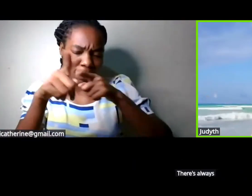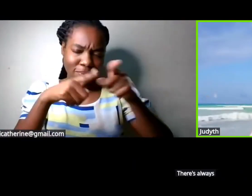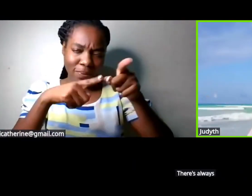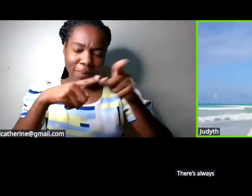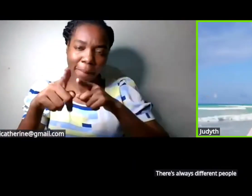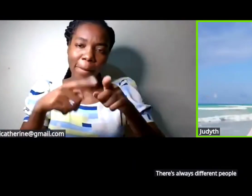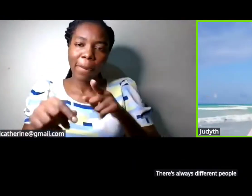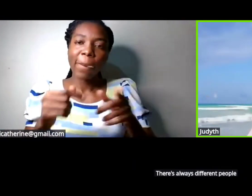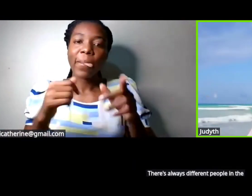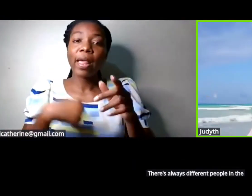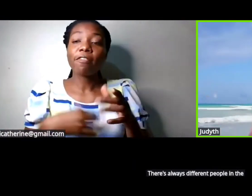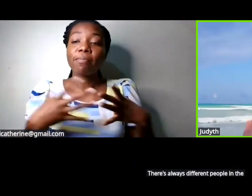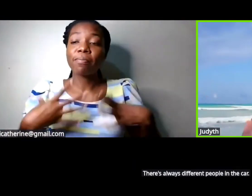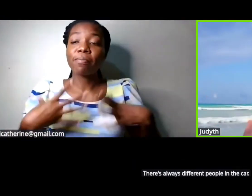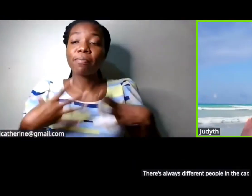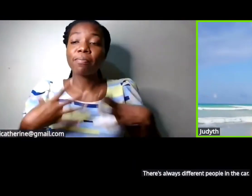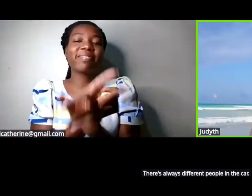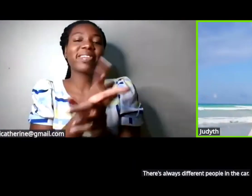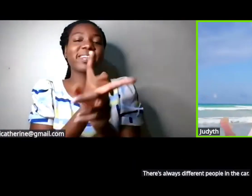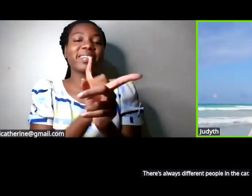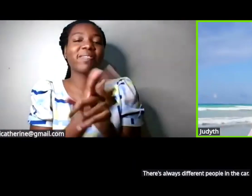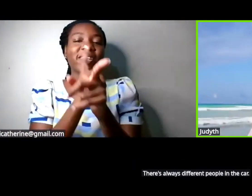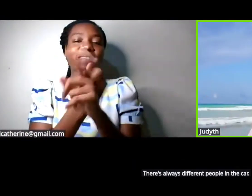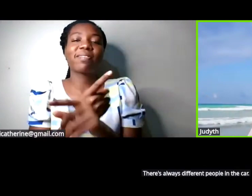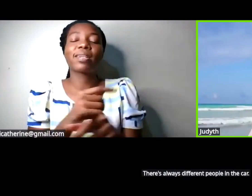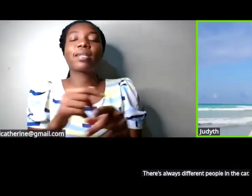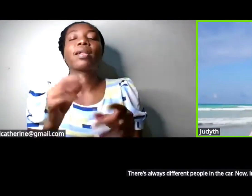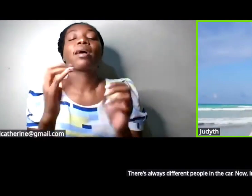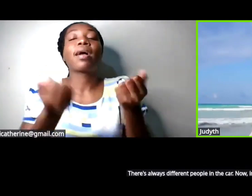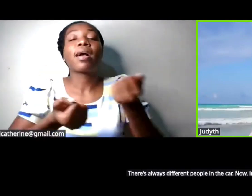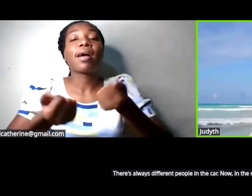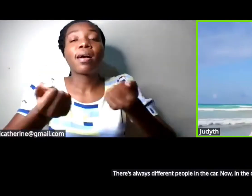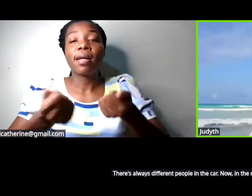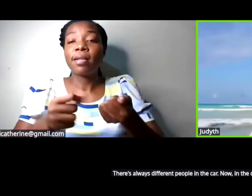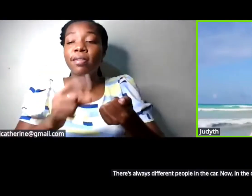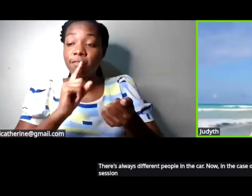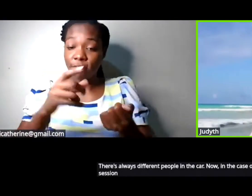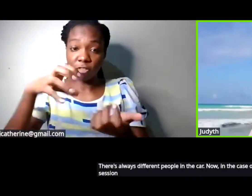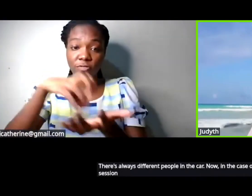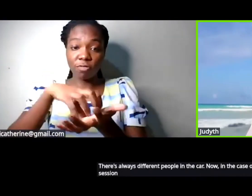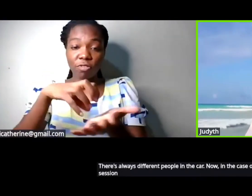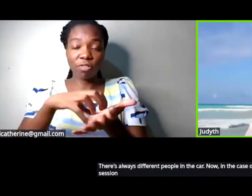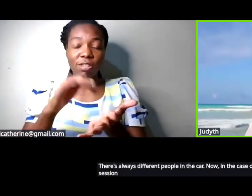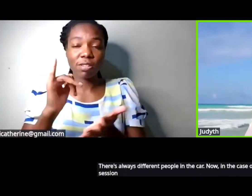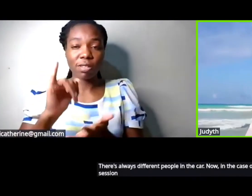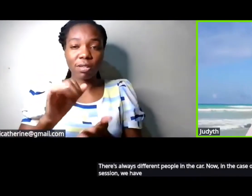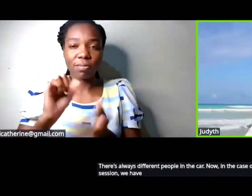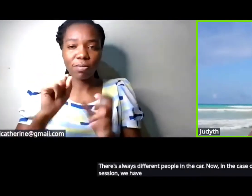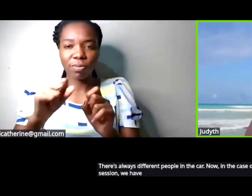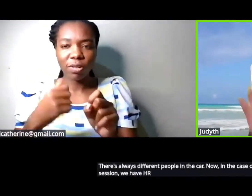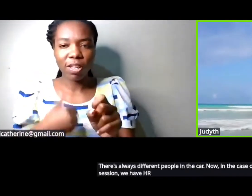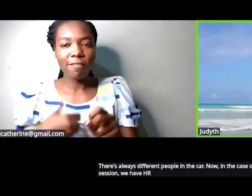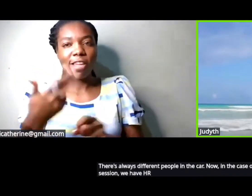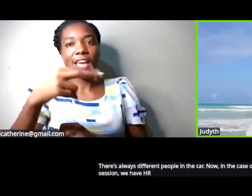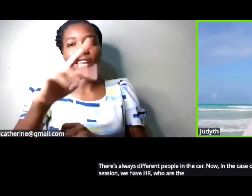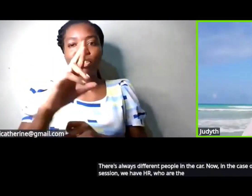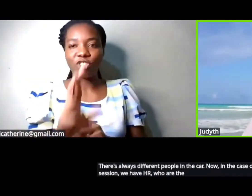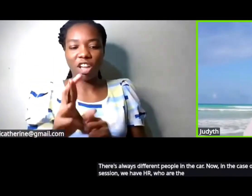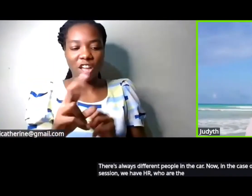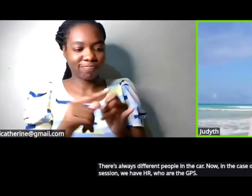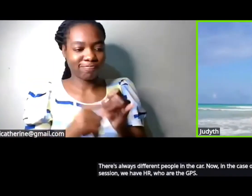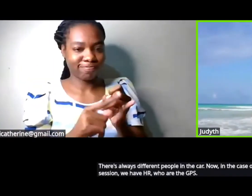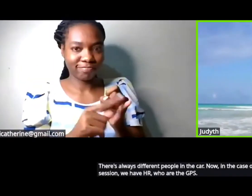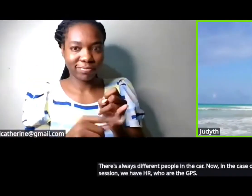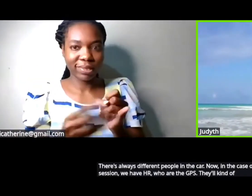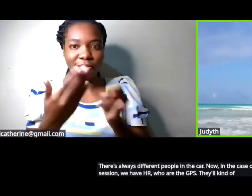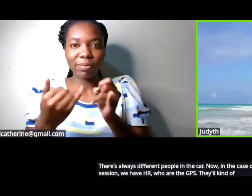car. Now, in the case of this particular session, we have HR, who are the GPS. They'll kind of